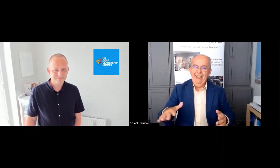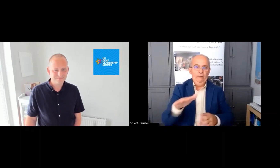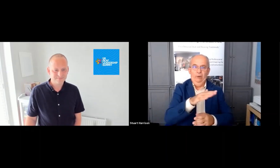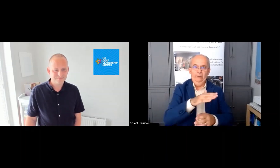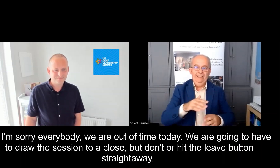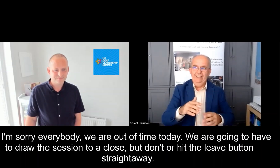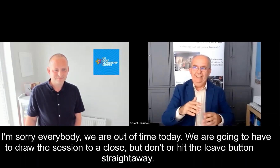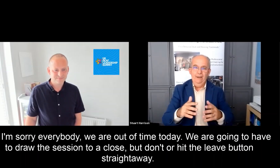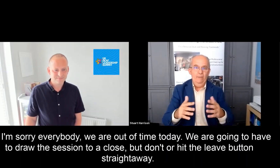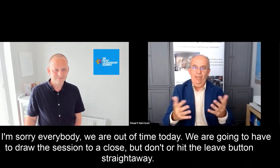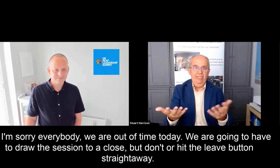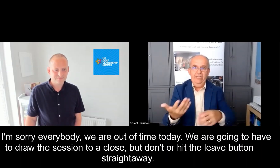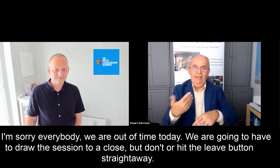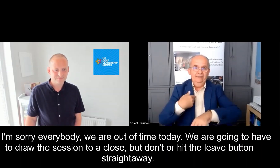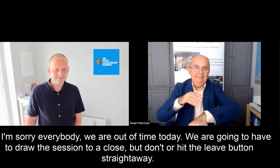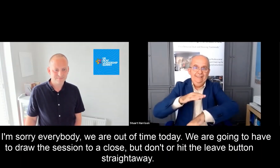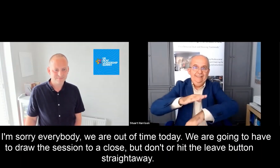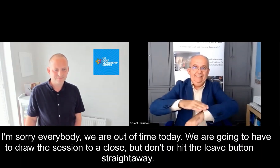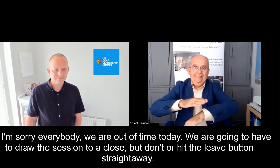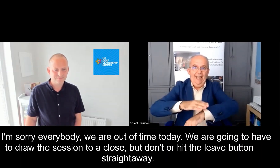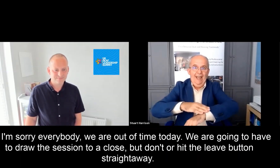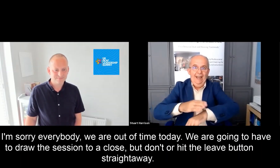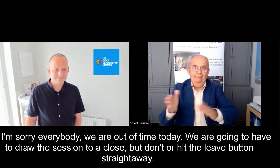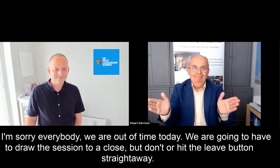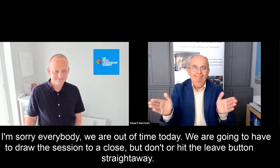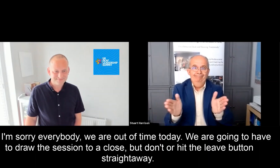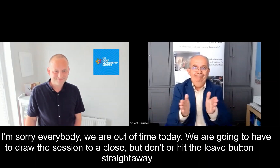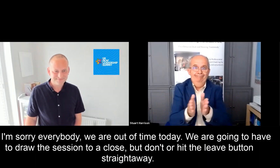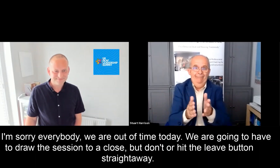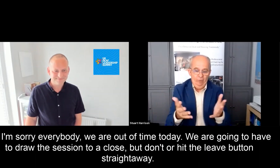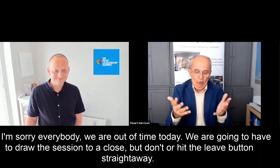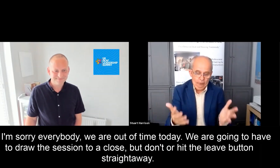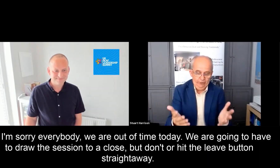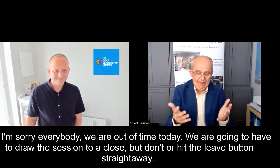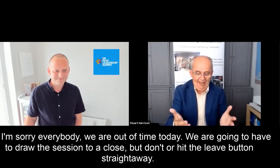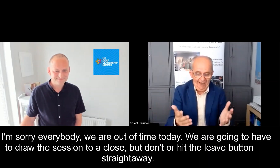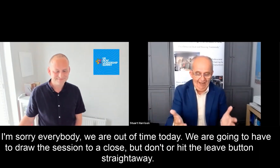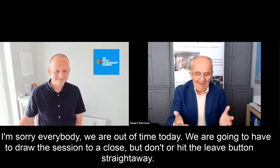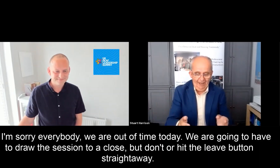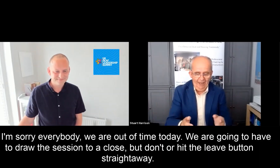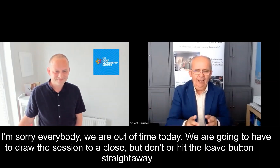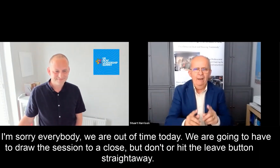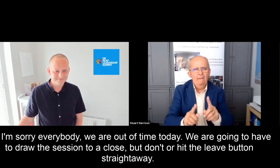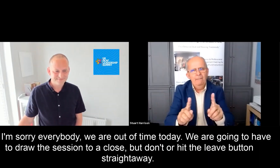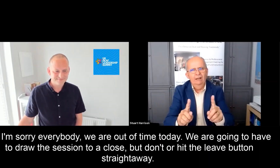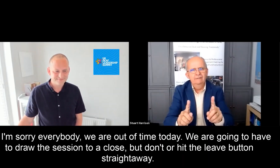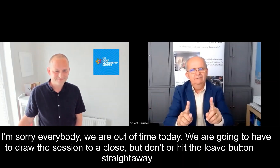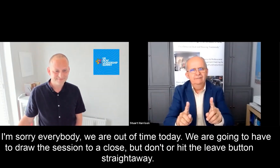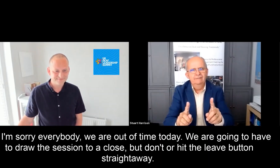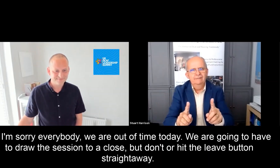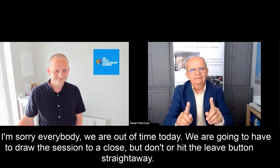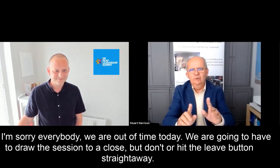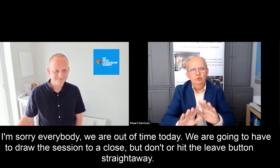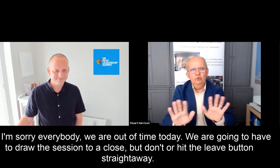So I'm sorry, everybody, we are out of time today. We are going to have to draw the session to a close,